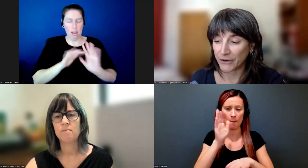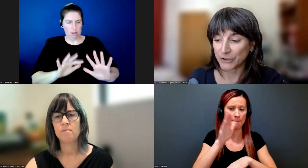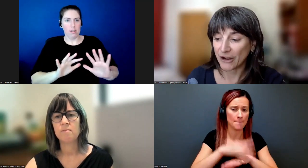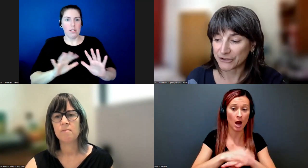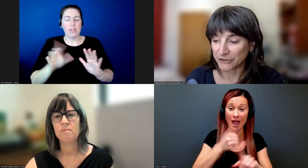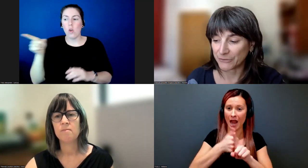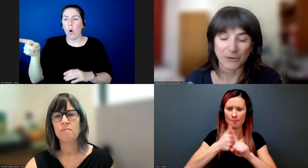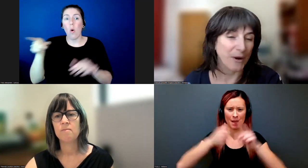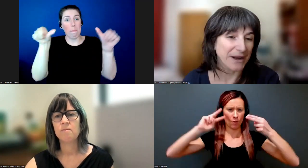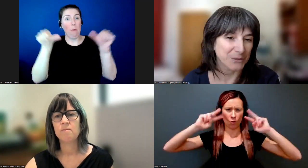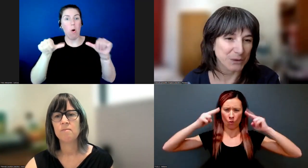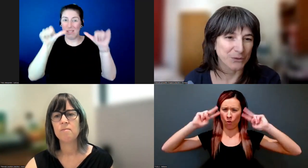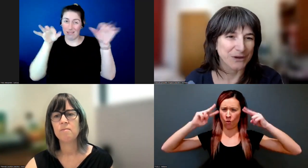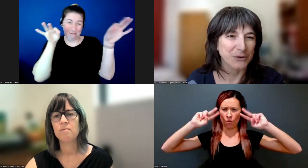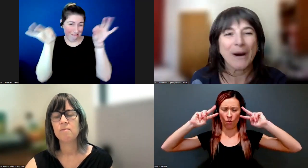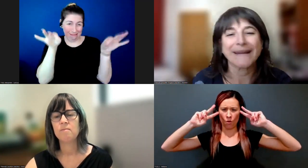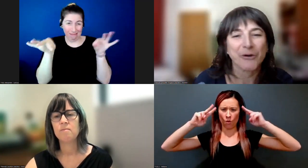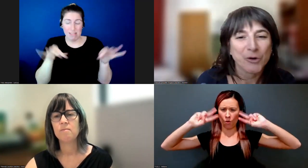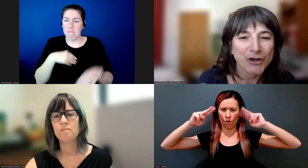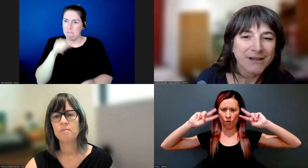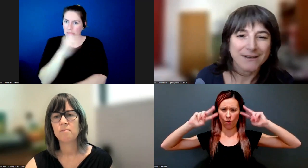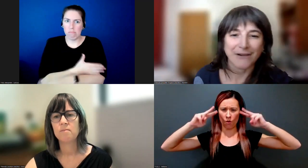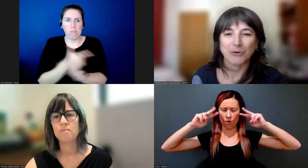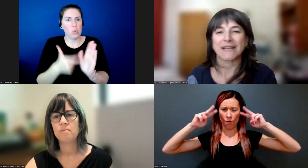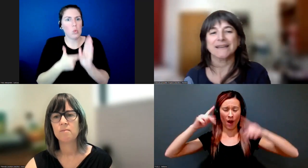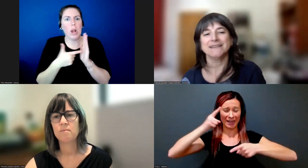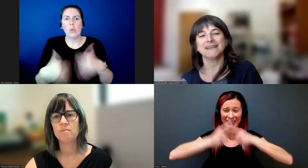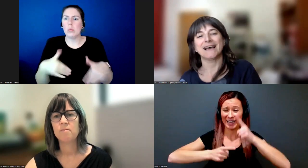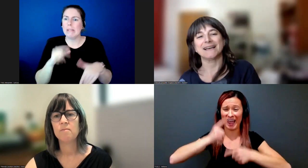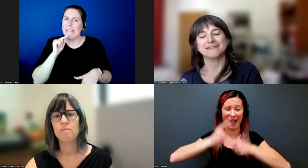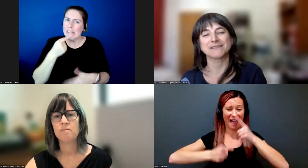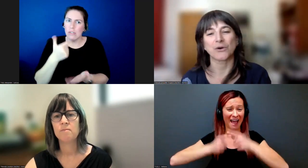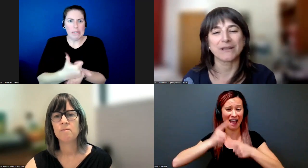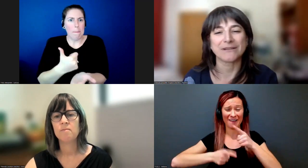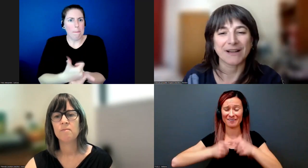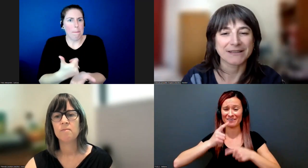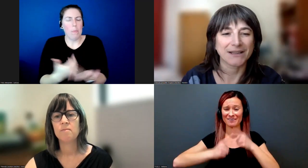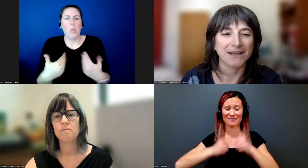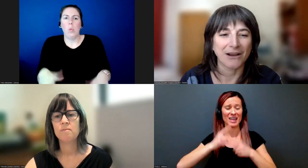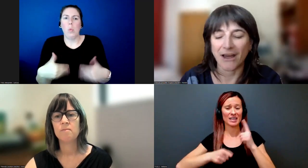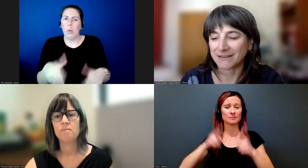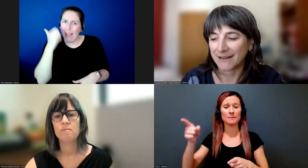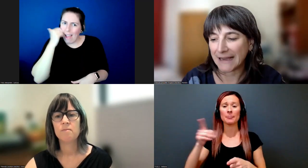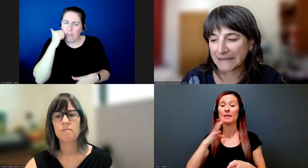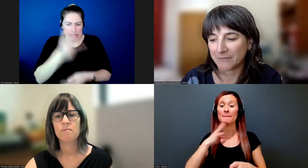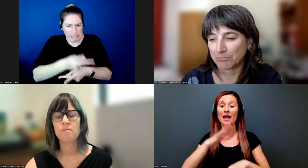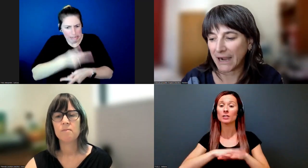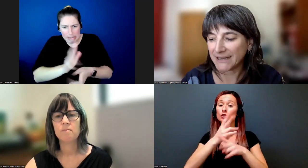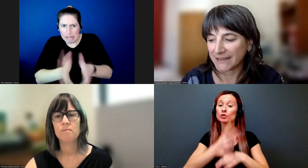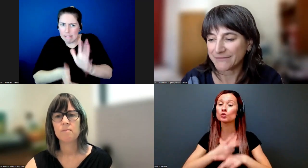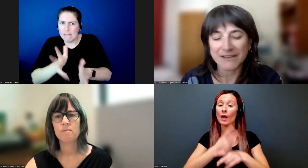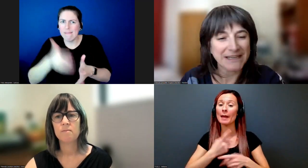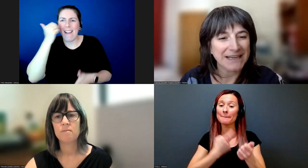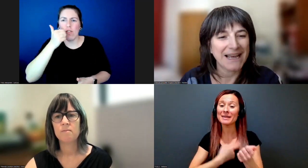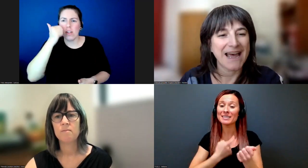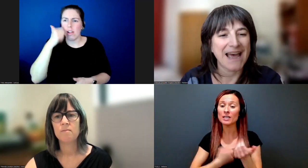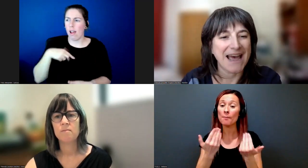care her daughter required every day. And so it felt a lot like my